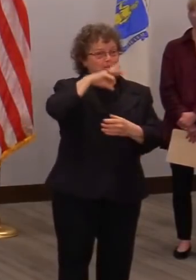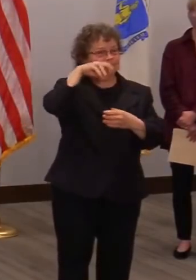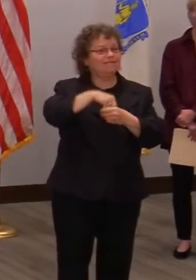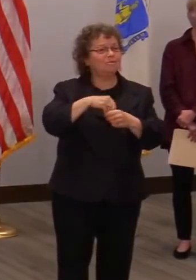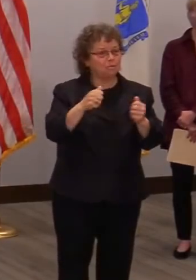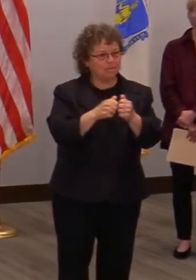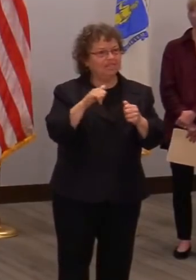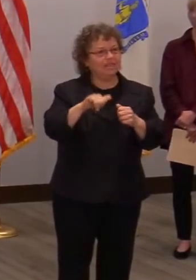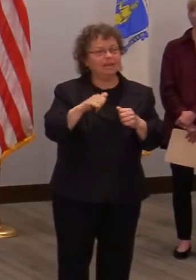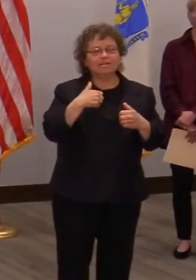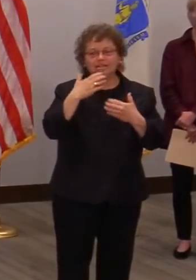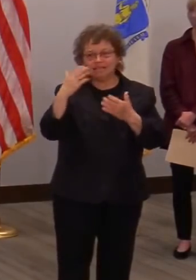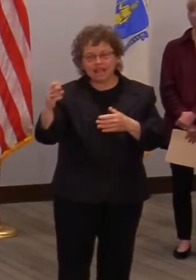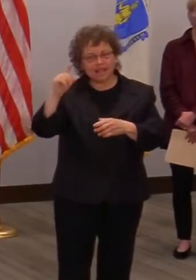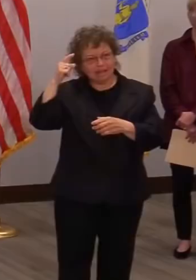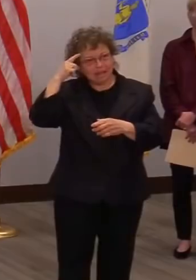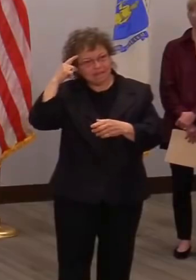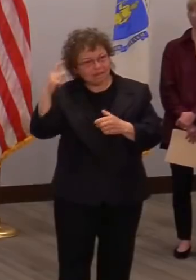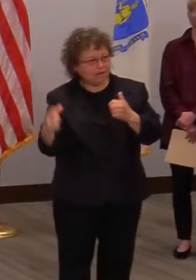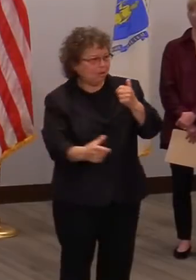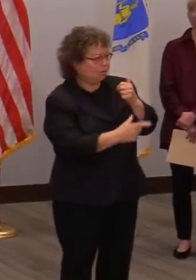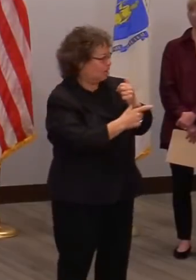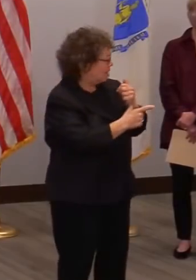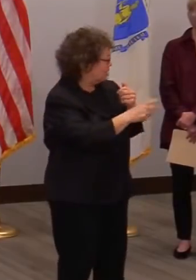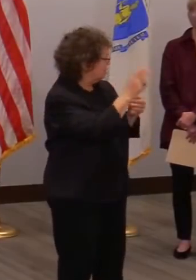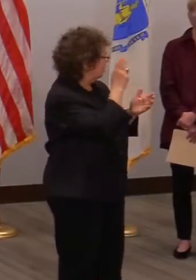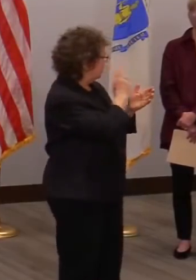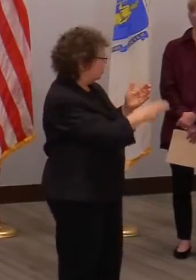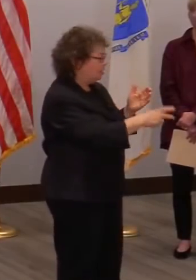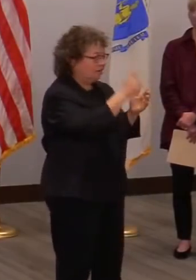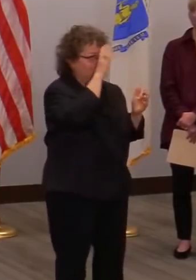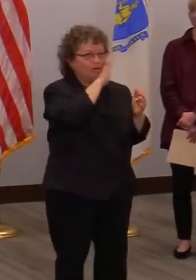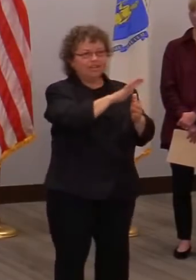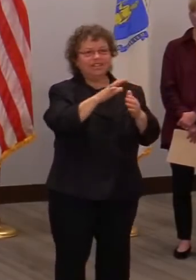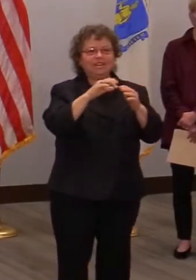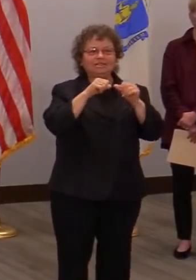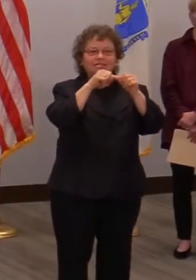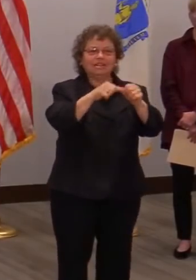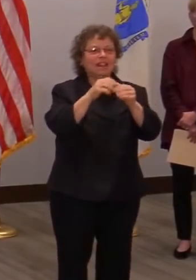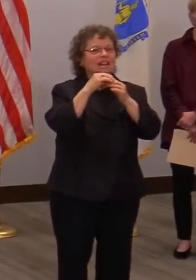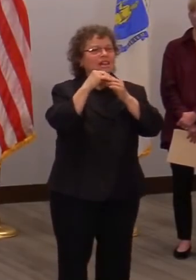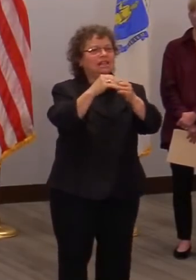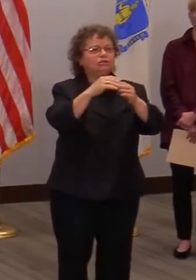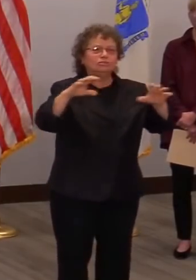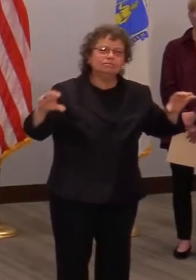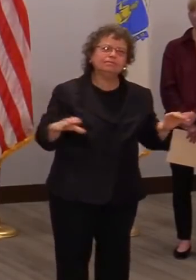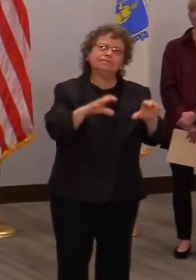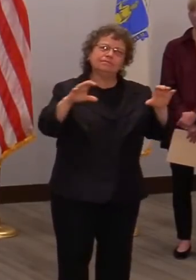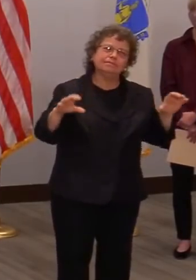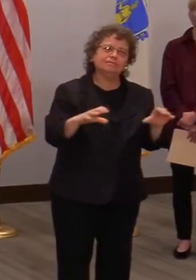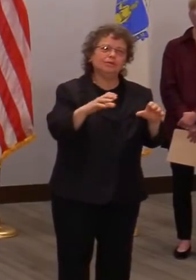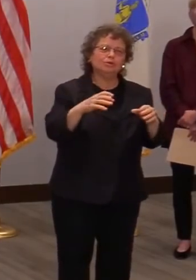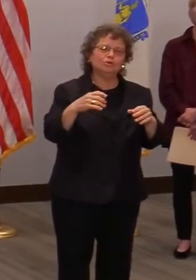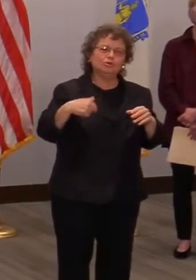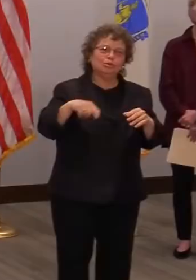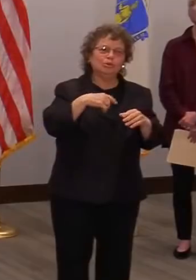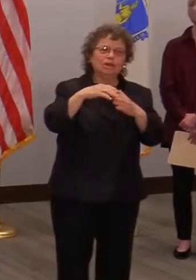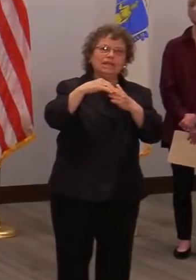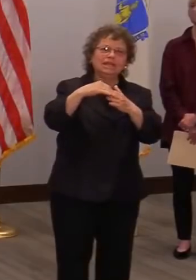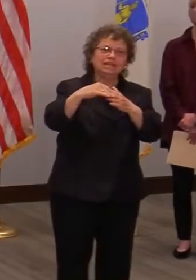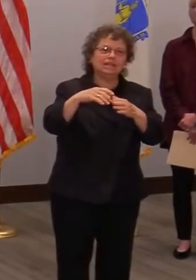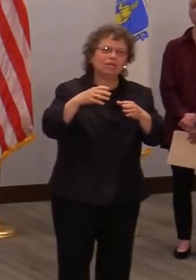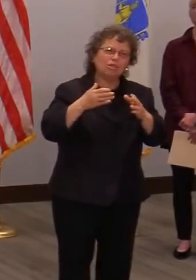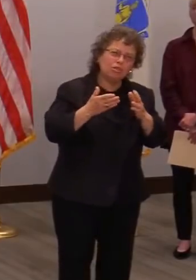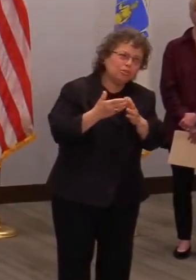and Lieutenant Governor Polito and Secretary Sutters for their continued leadership, getting all of us through what has been an